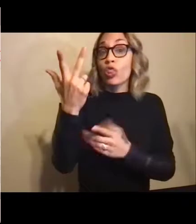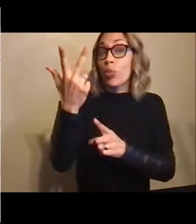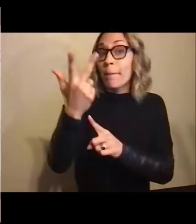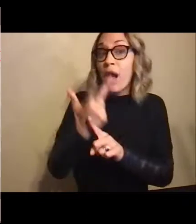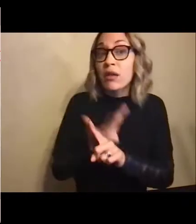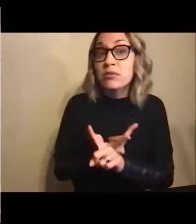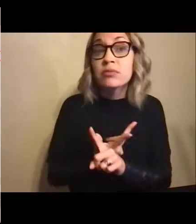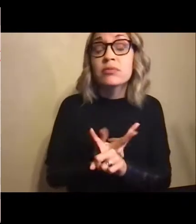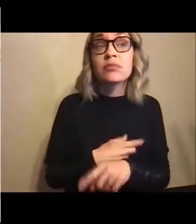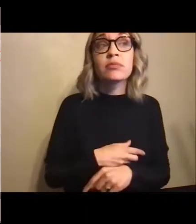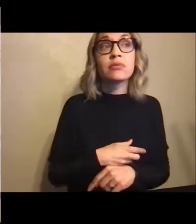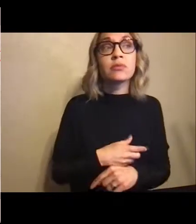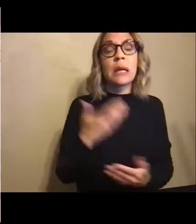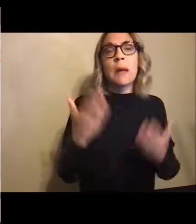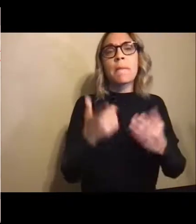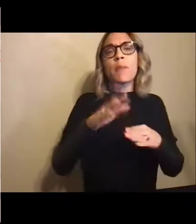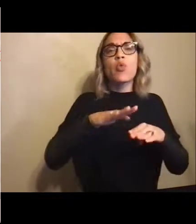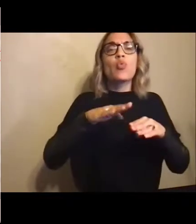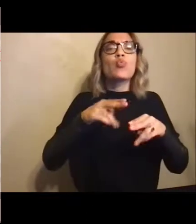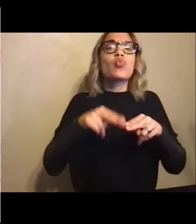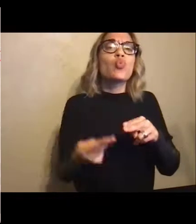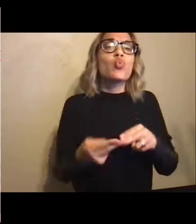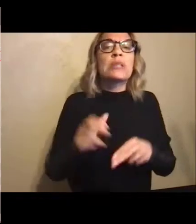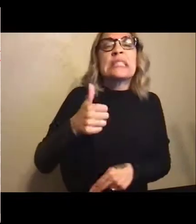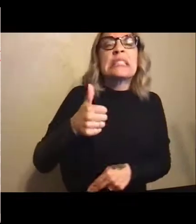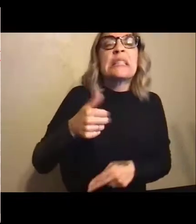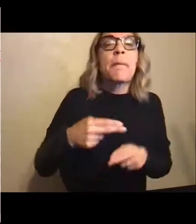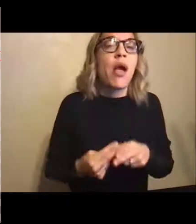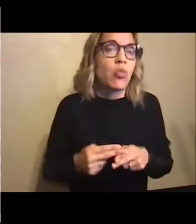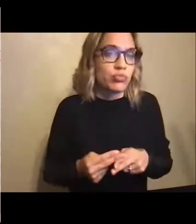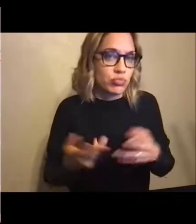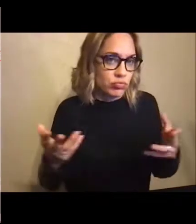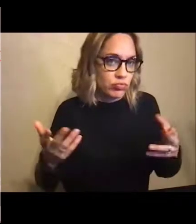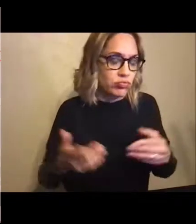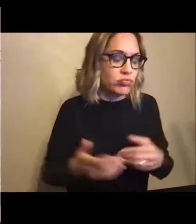they plan to go to the gym for 3 months